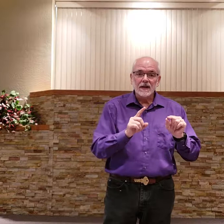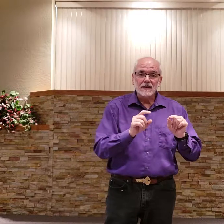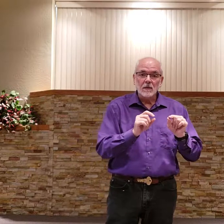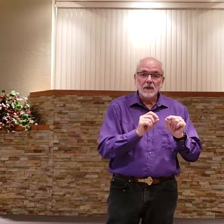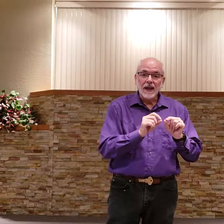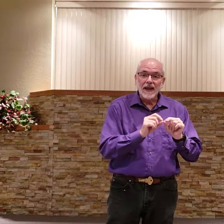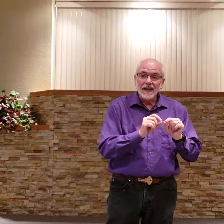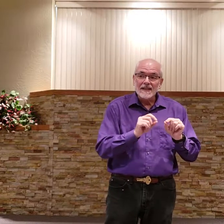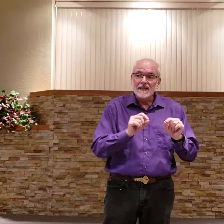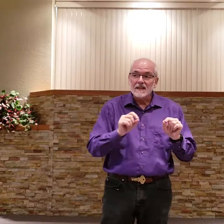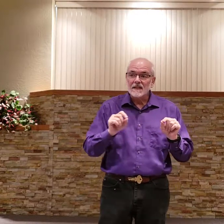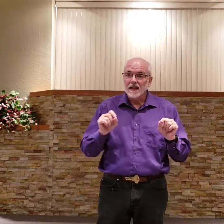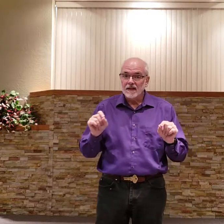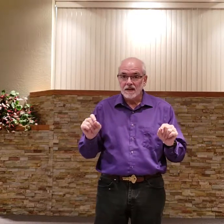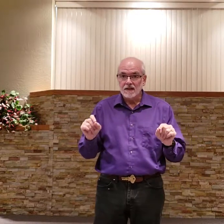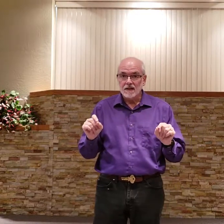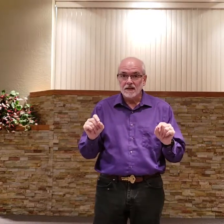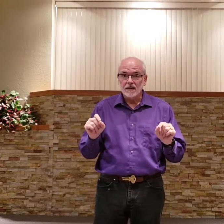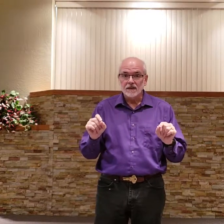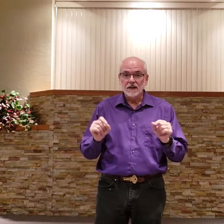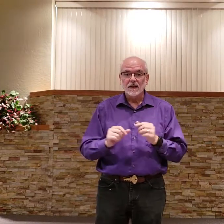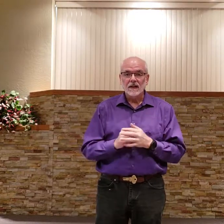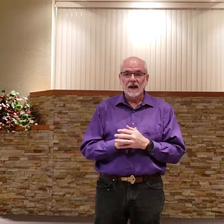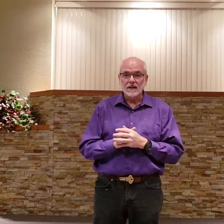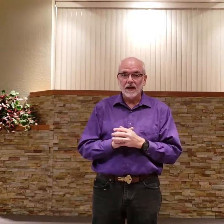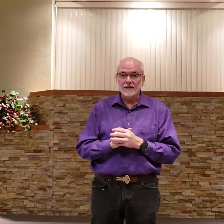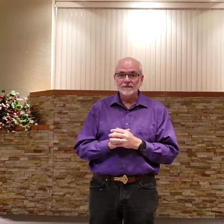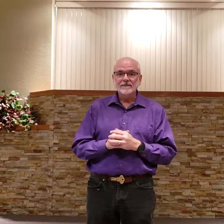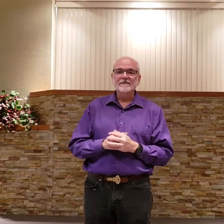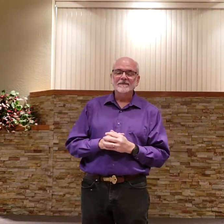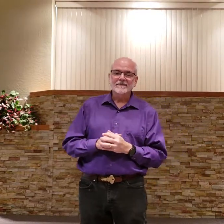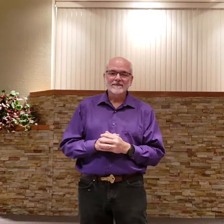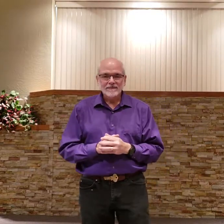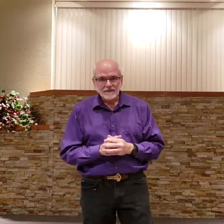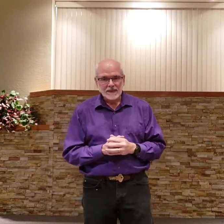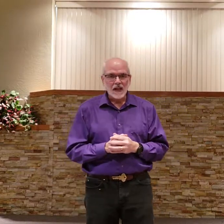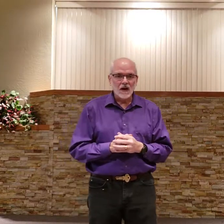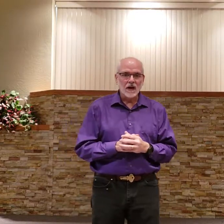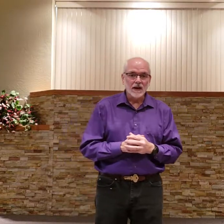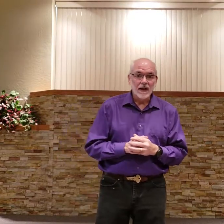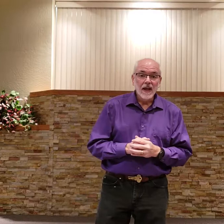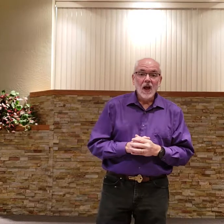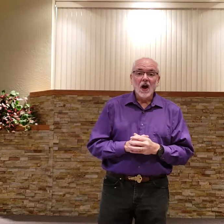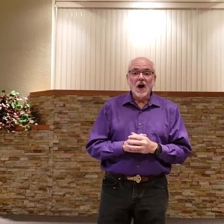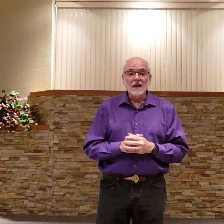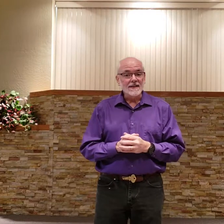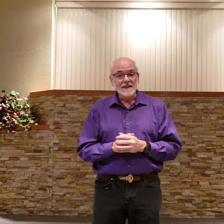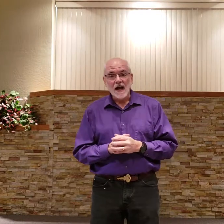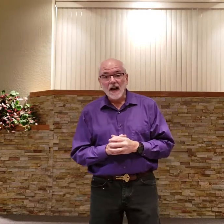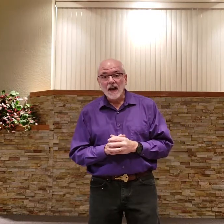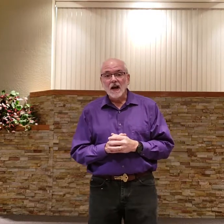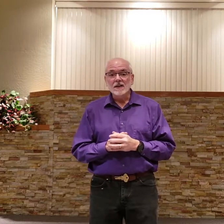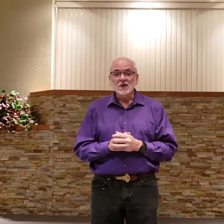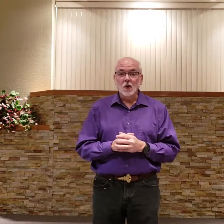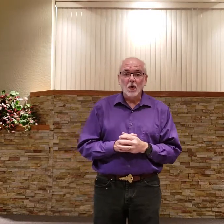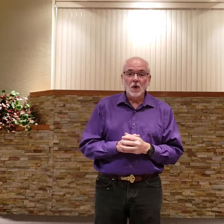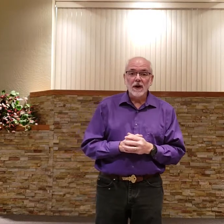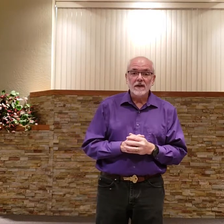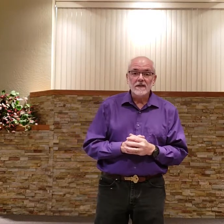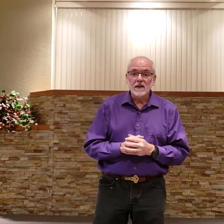them in sentences. Got that? All right, on Zion's glorious